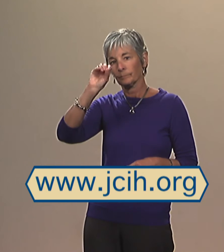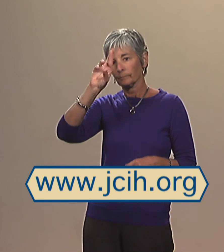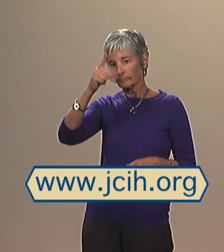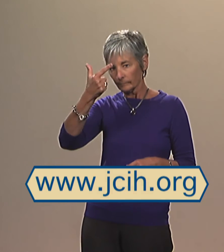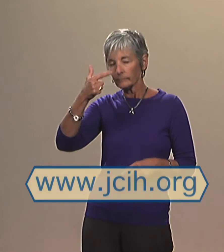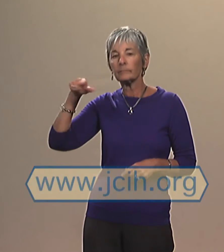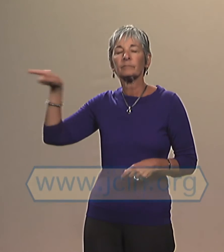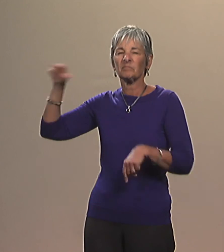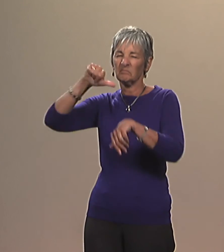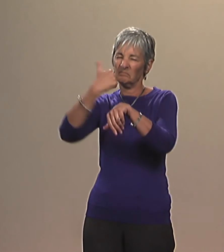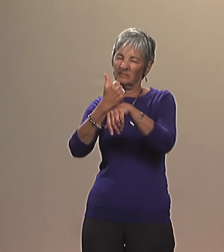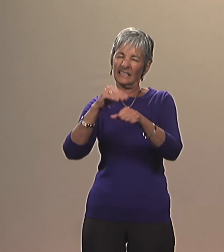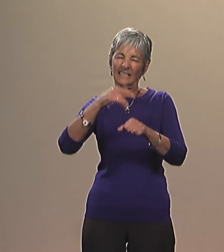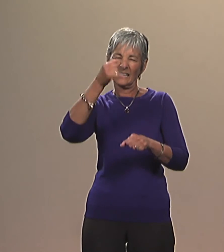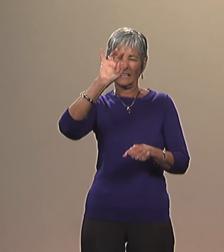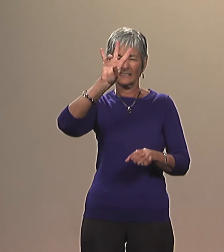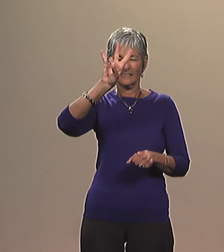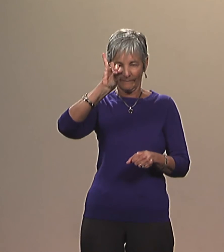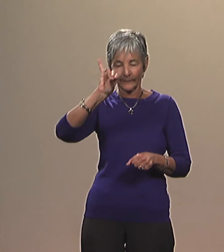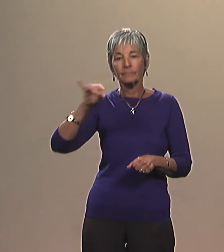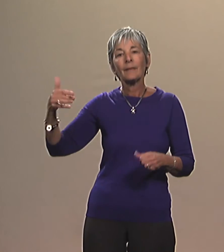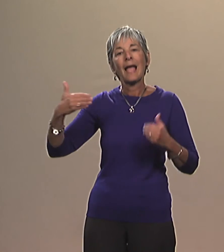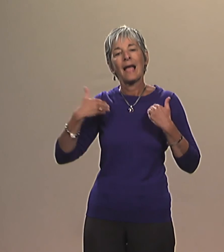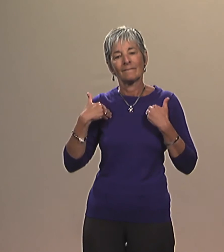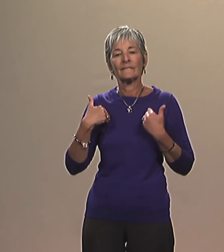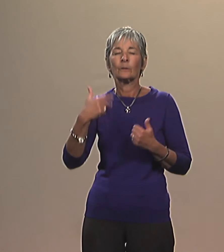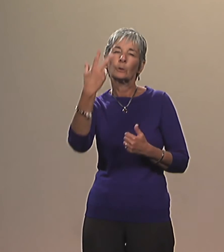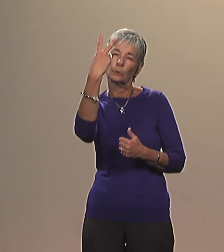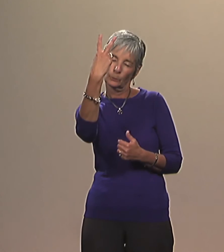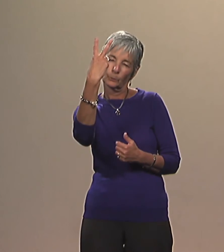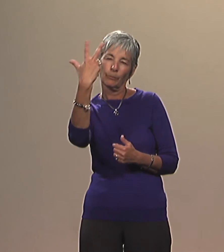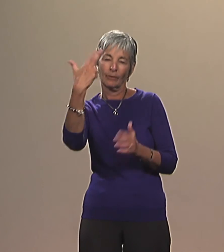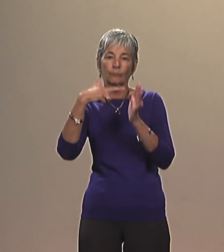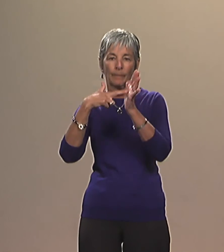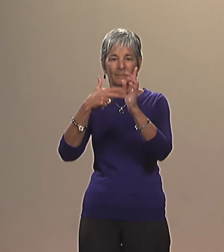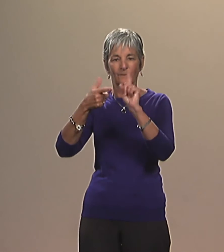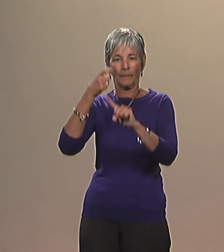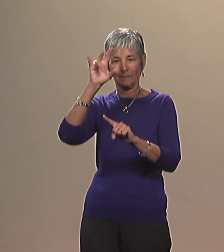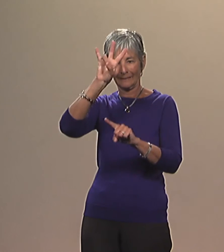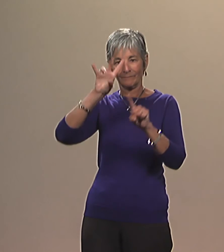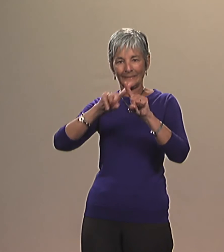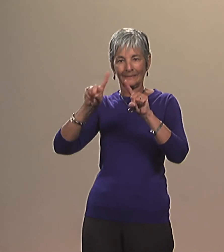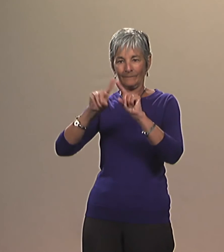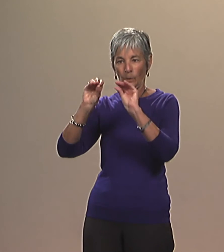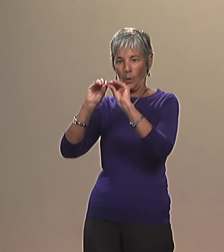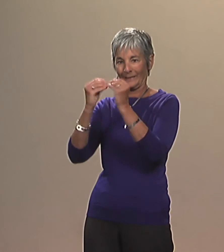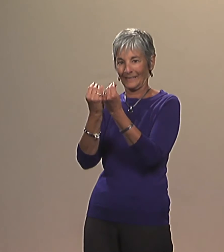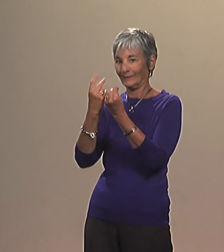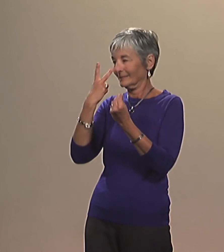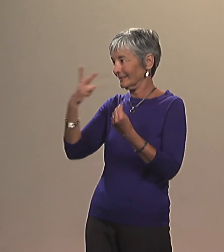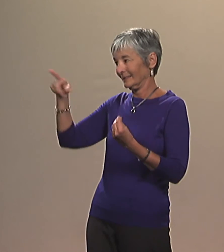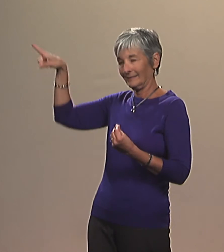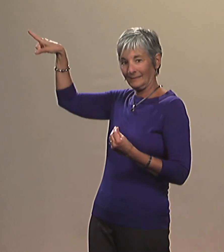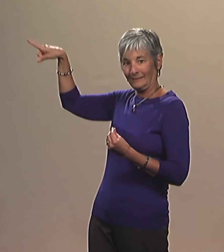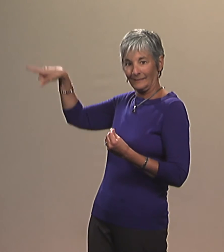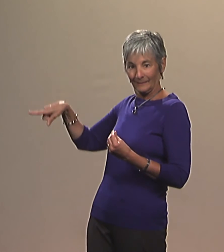www.jcih.org. It was established in 1970 and it has 2 or 3 different representatives from 7 different organizations, as you can see.